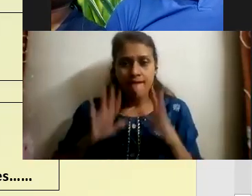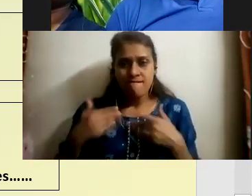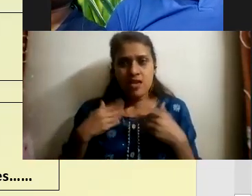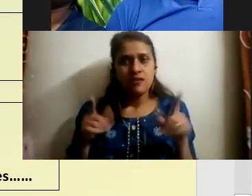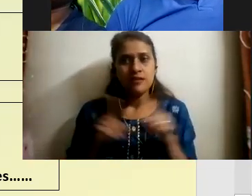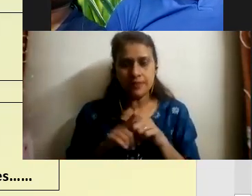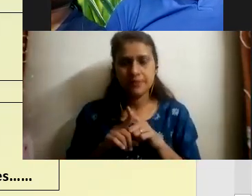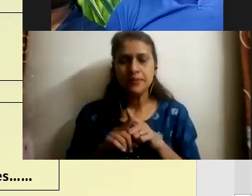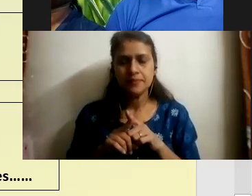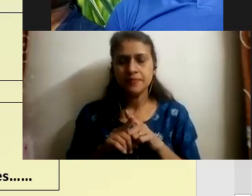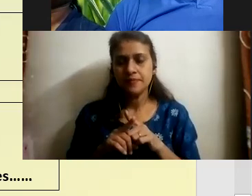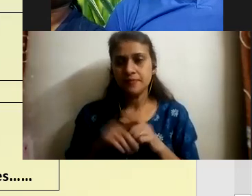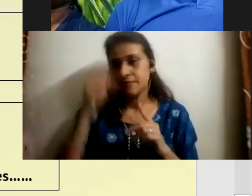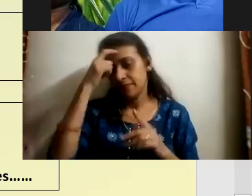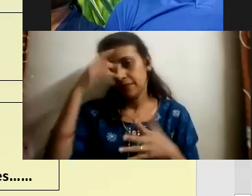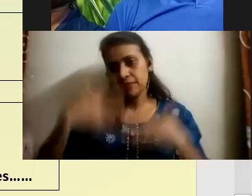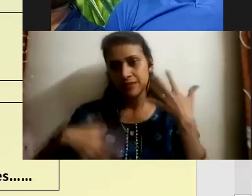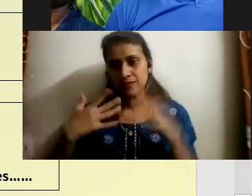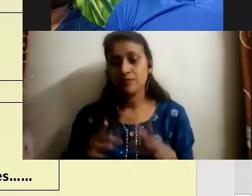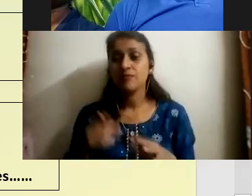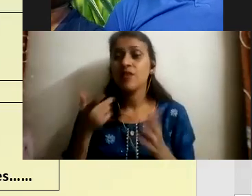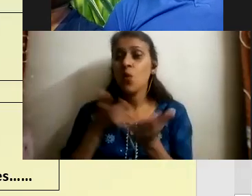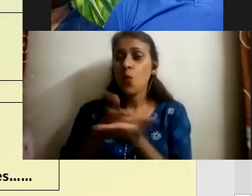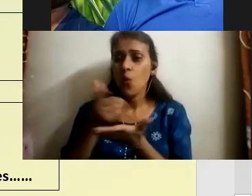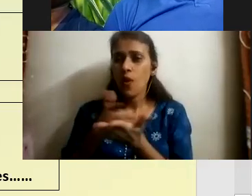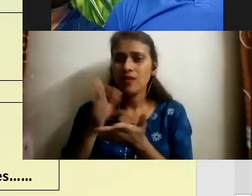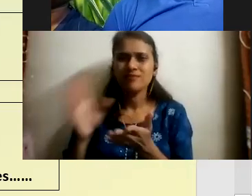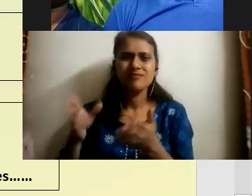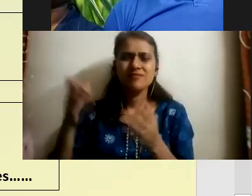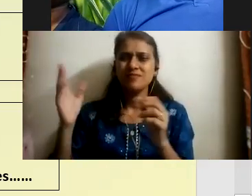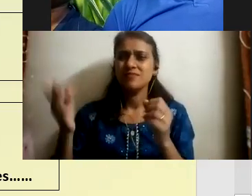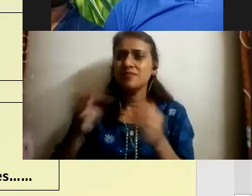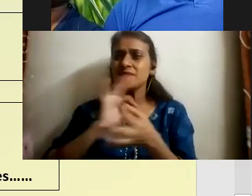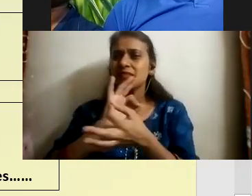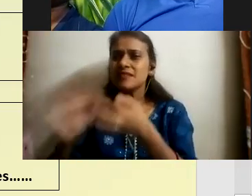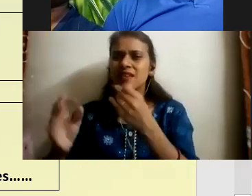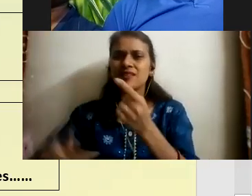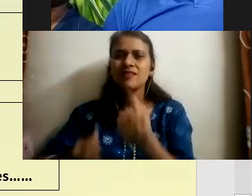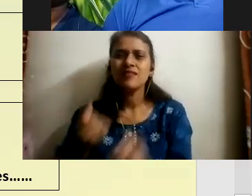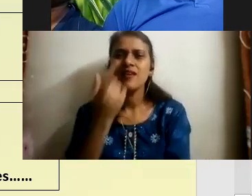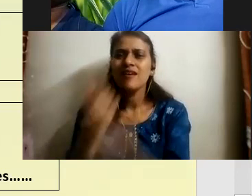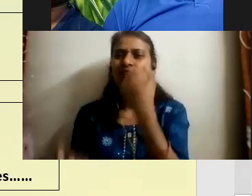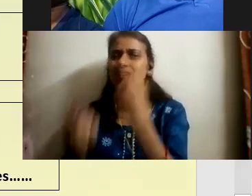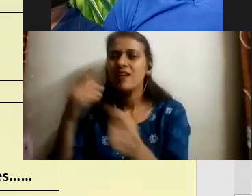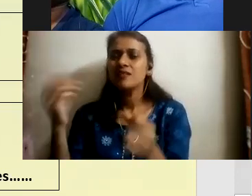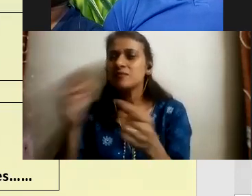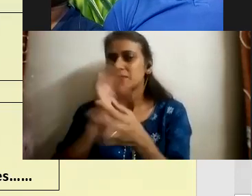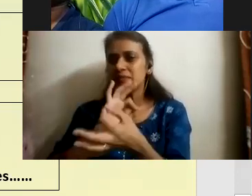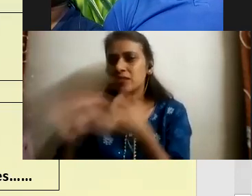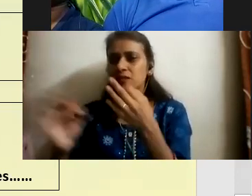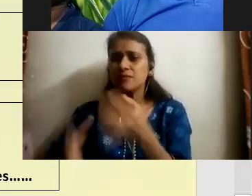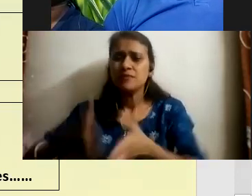the kheti ka jo dhuaan hai and all that, we said. So there is this one entrepreneur